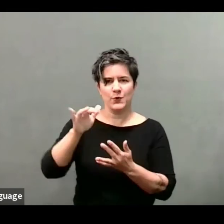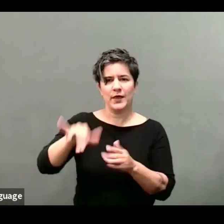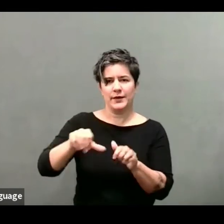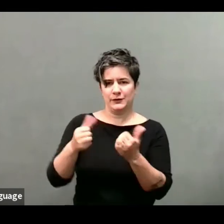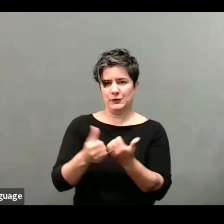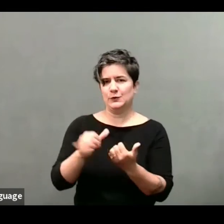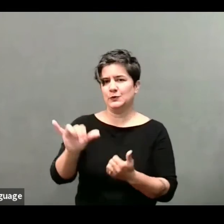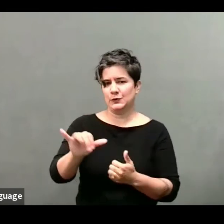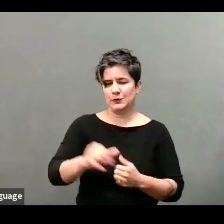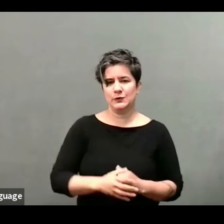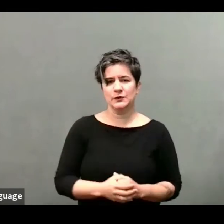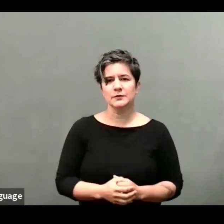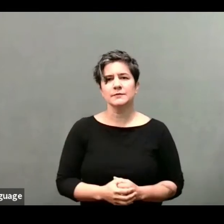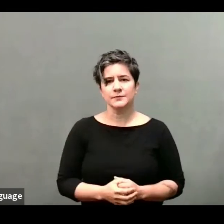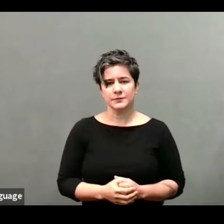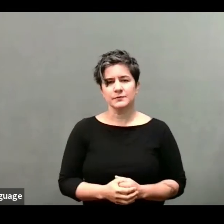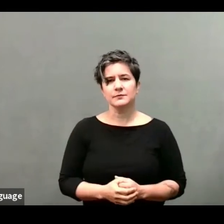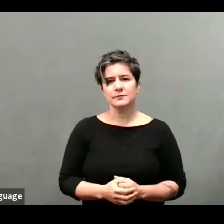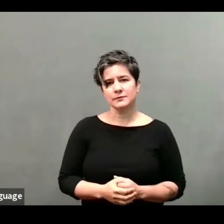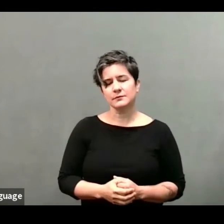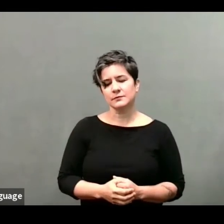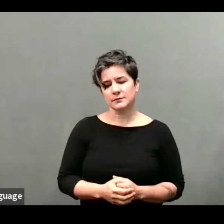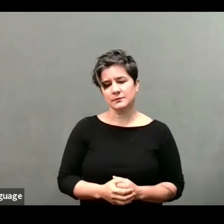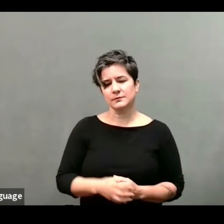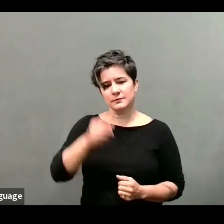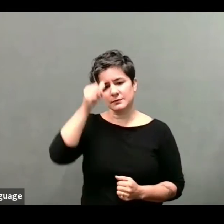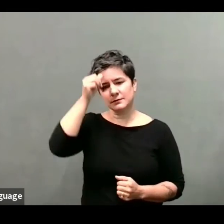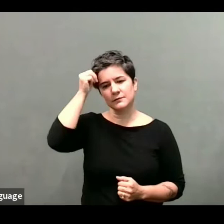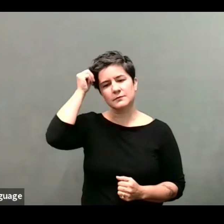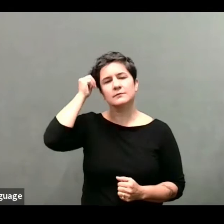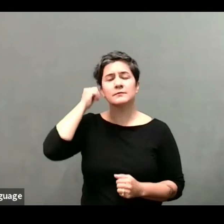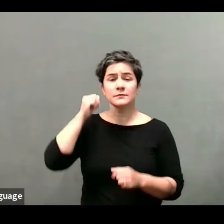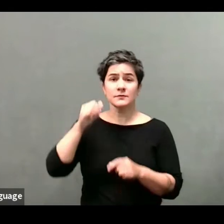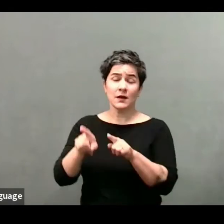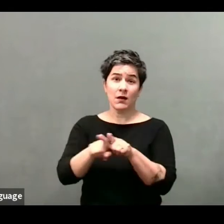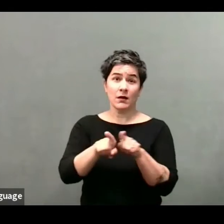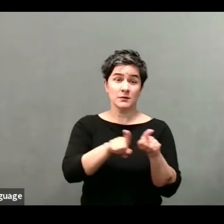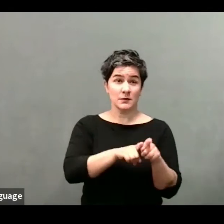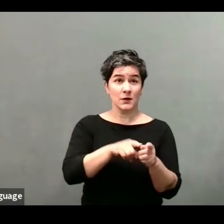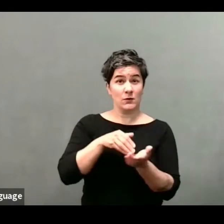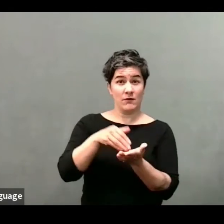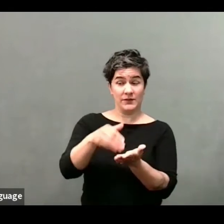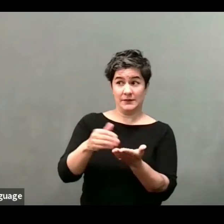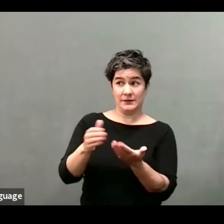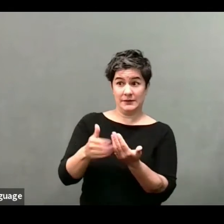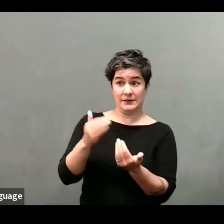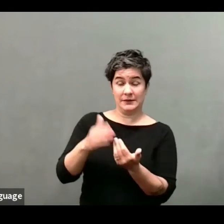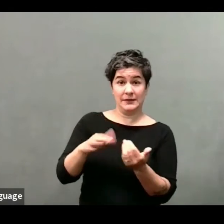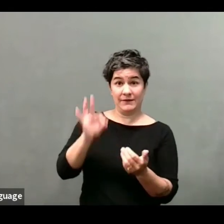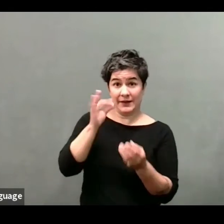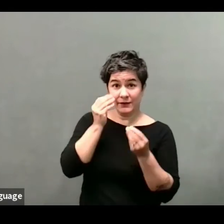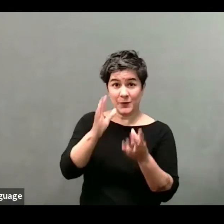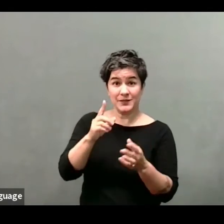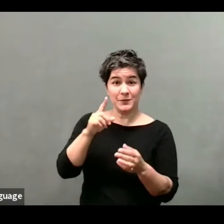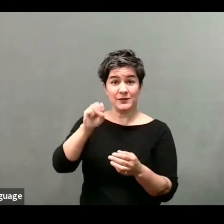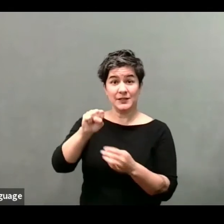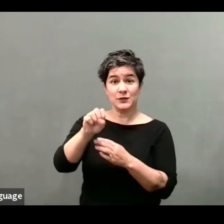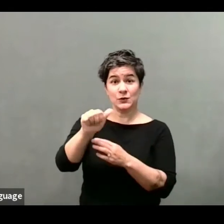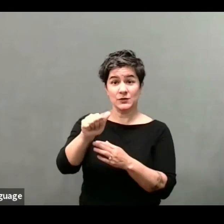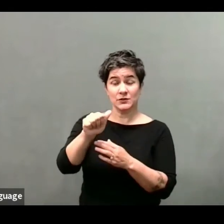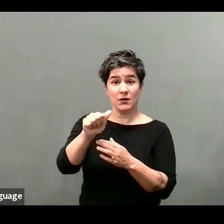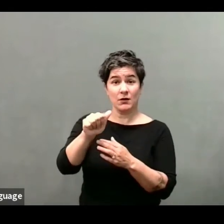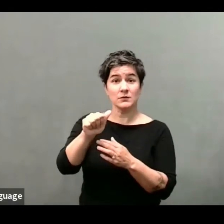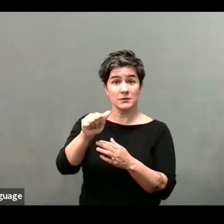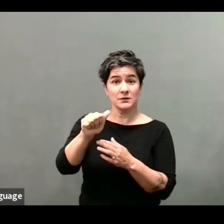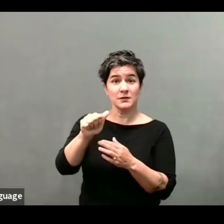advocacy agency. And it's oftentimes easier to find information on sexual assault advocacy services in your